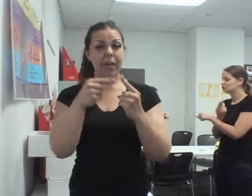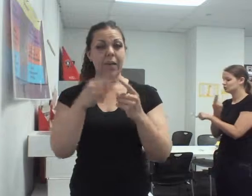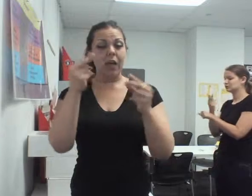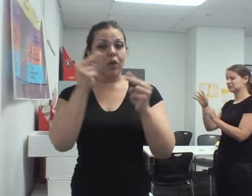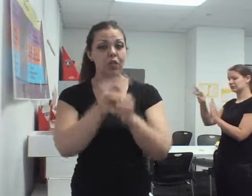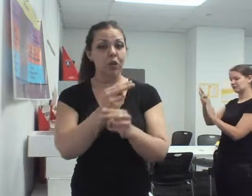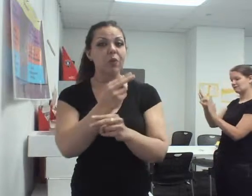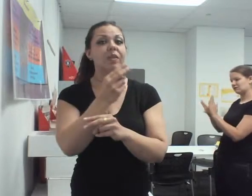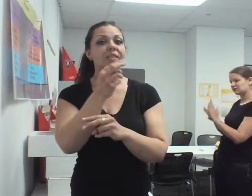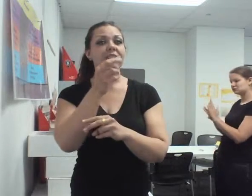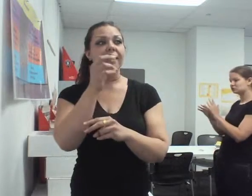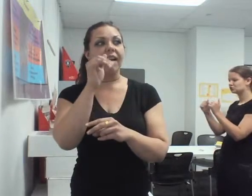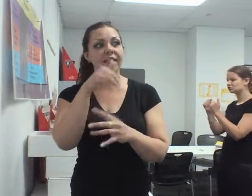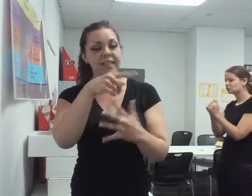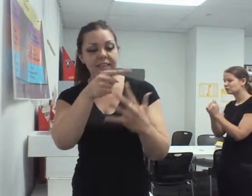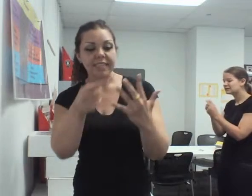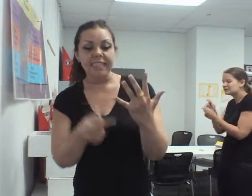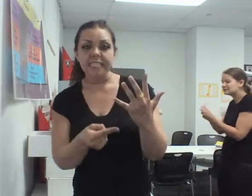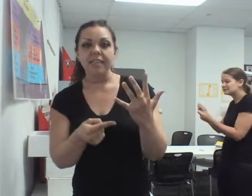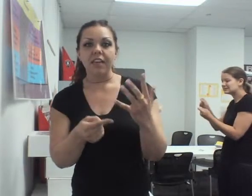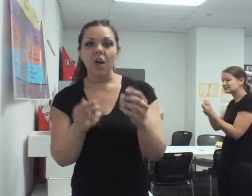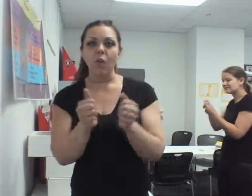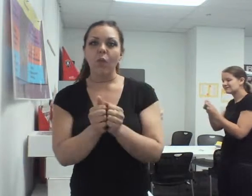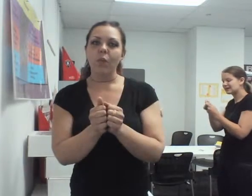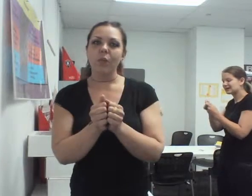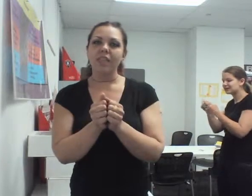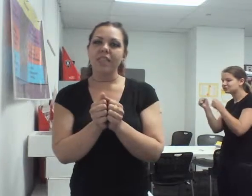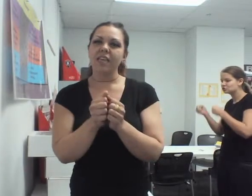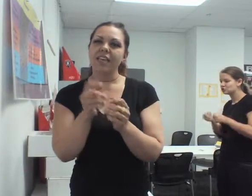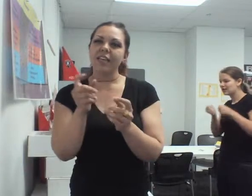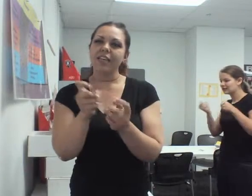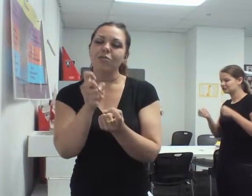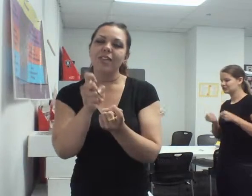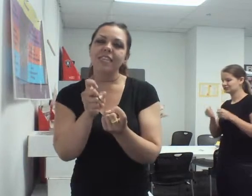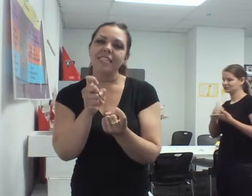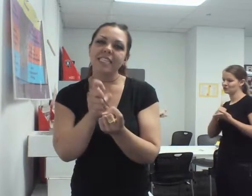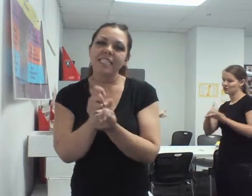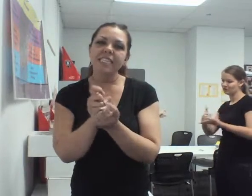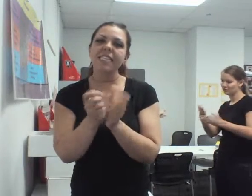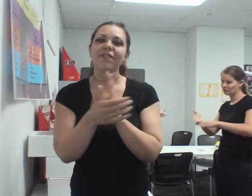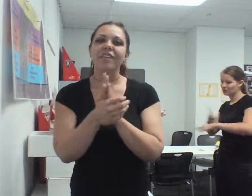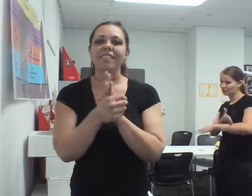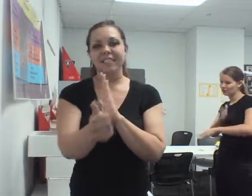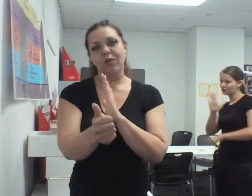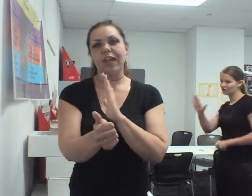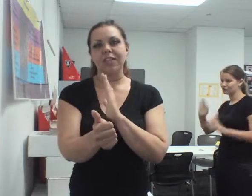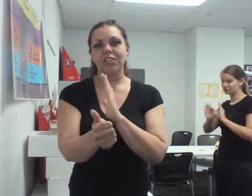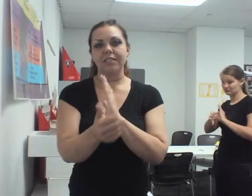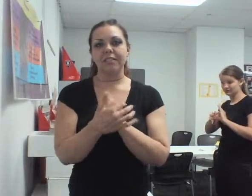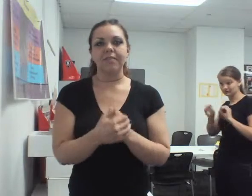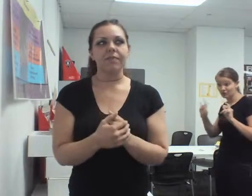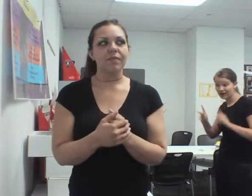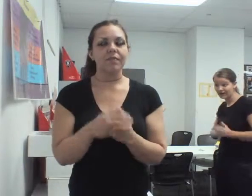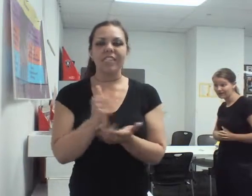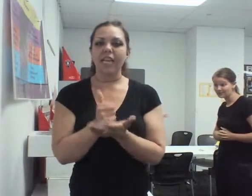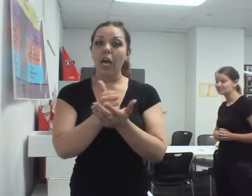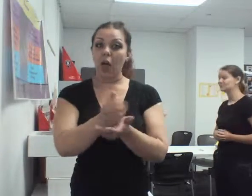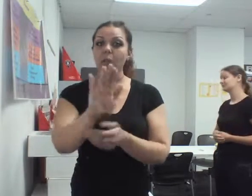with specific strategies to help you improve your interpretation. Okay? So I'll go through them all